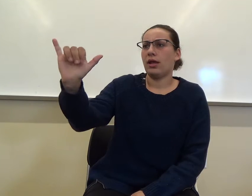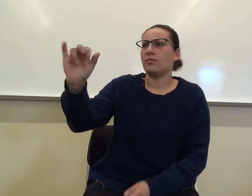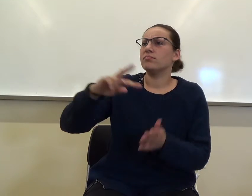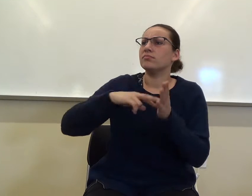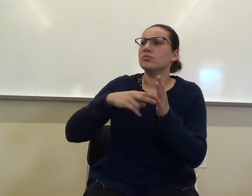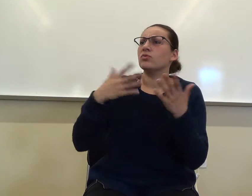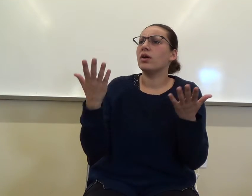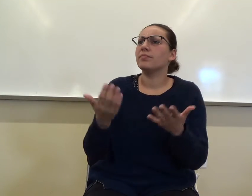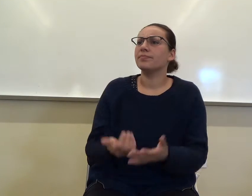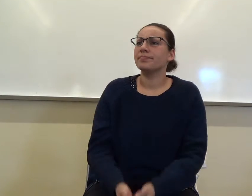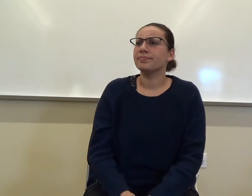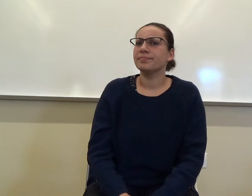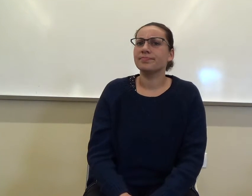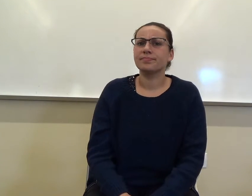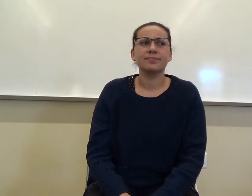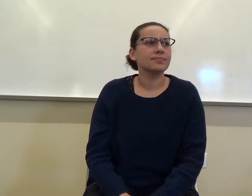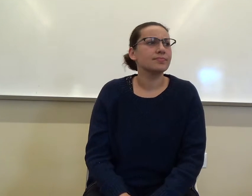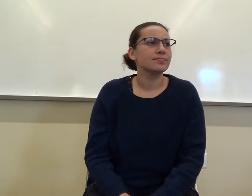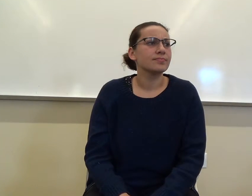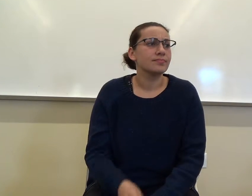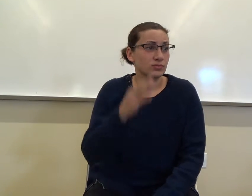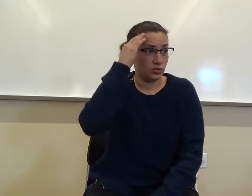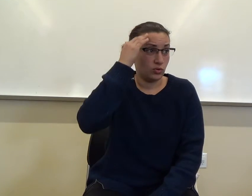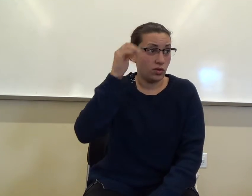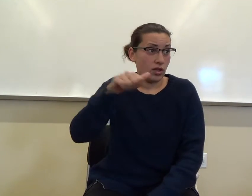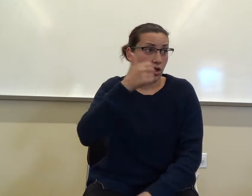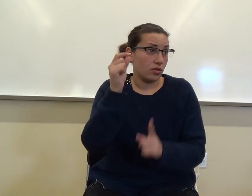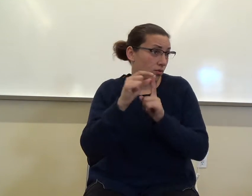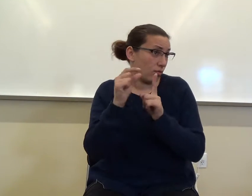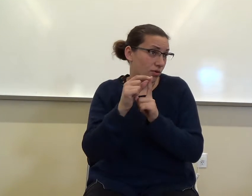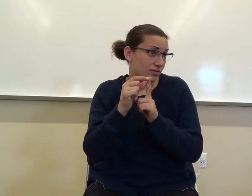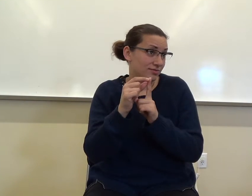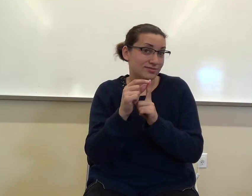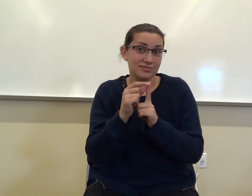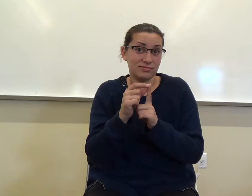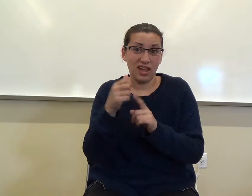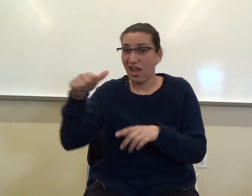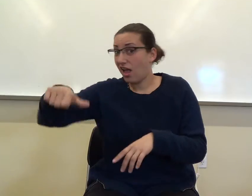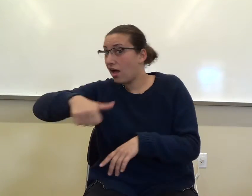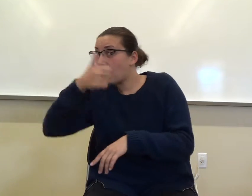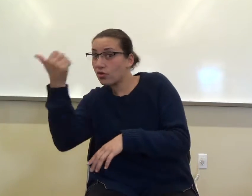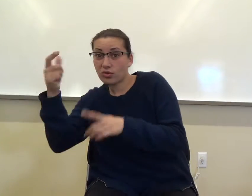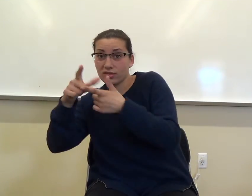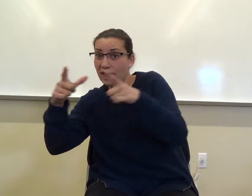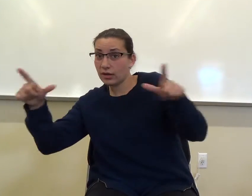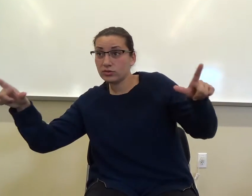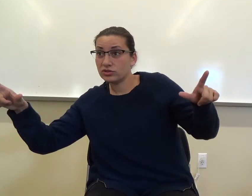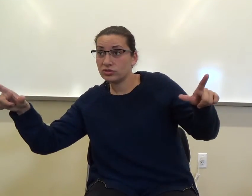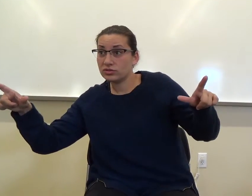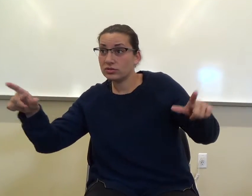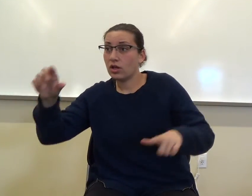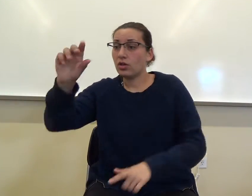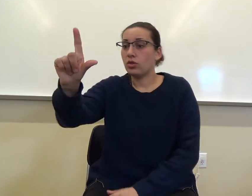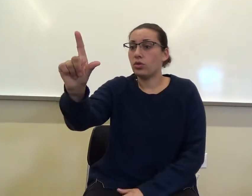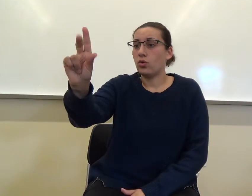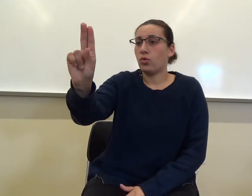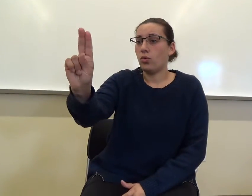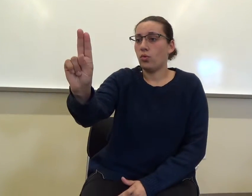Do you know any other word in any language that has